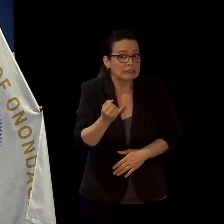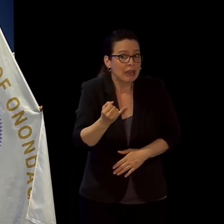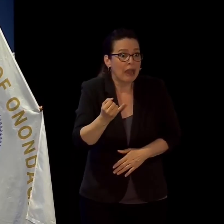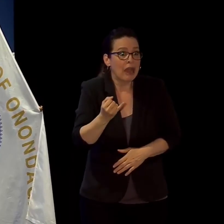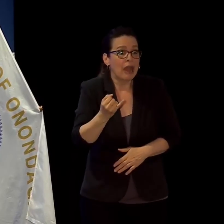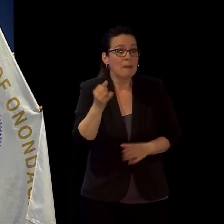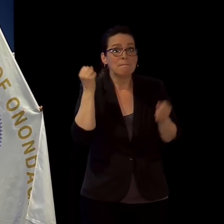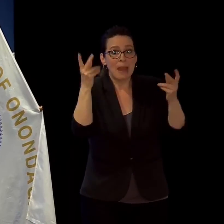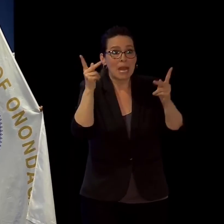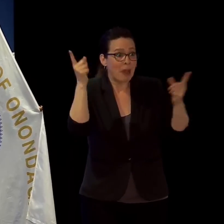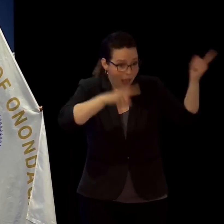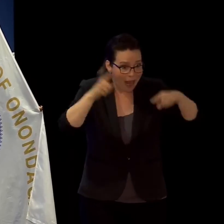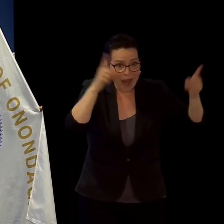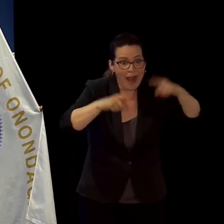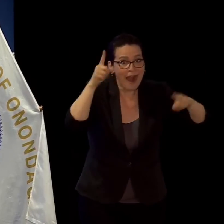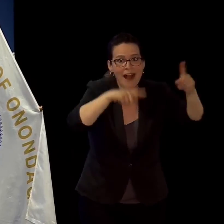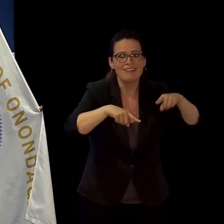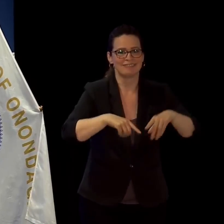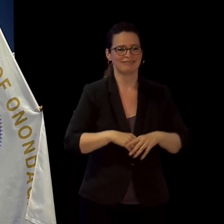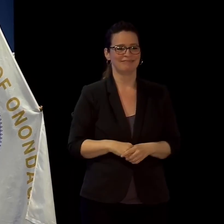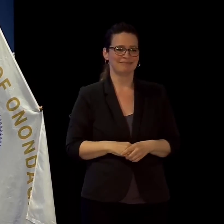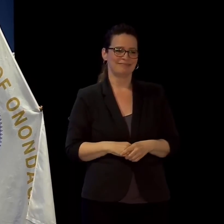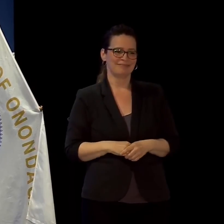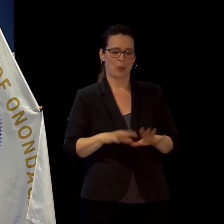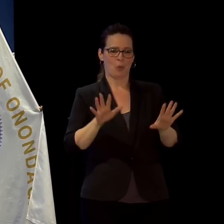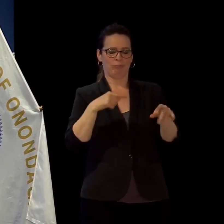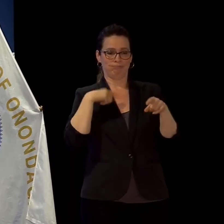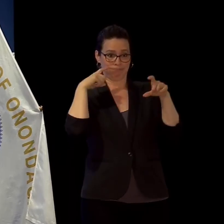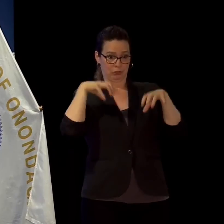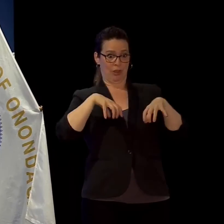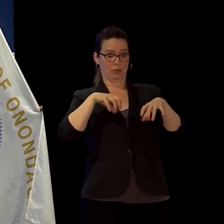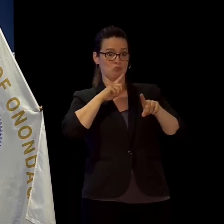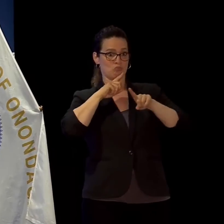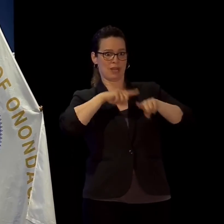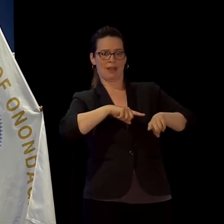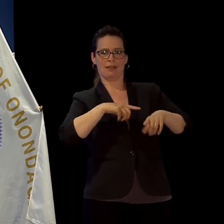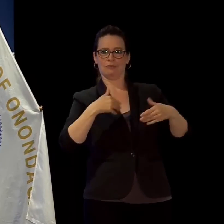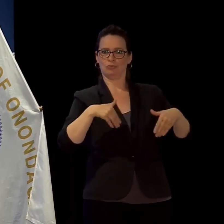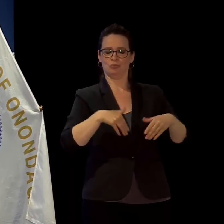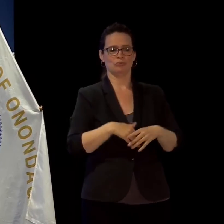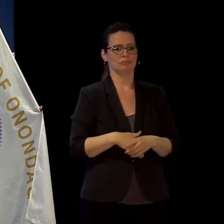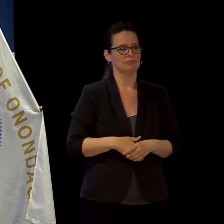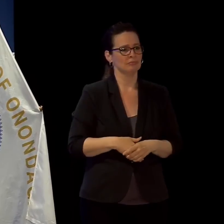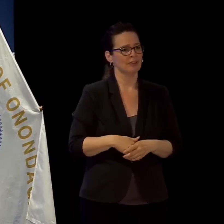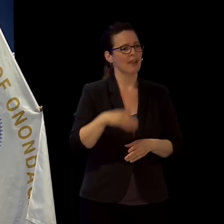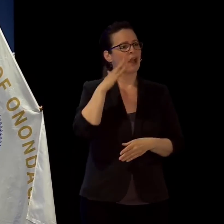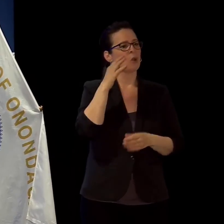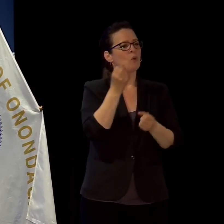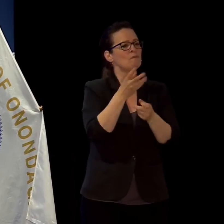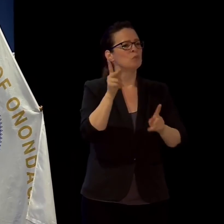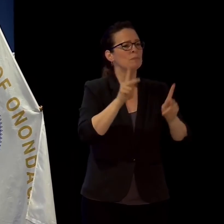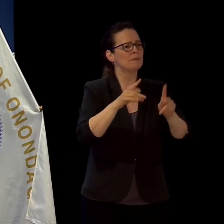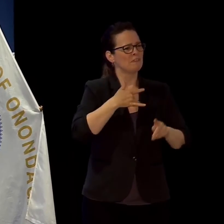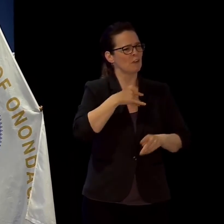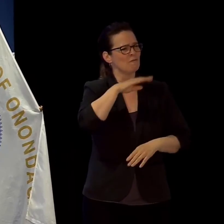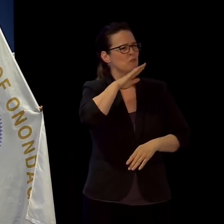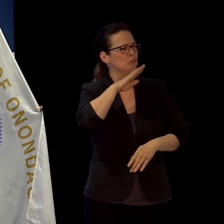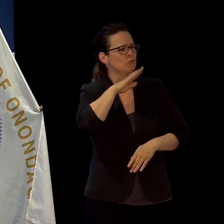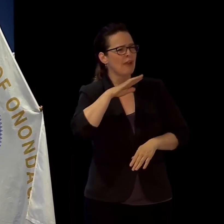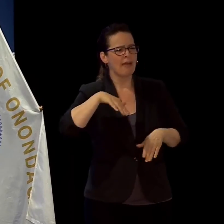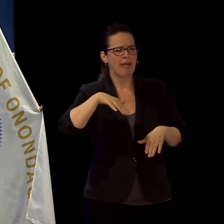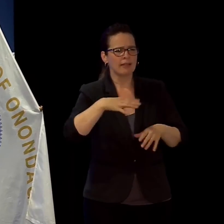So we were taken back by the success of it, and quickly, and I know some people were frustrated they didn't get them, and I can tell everybody I did not